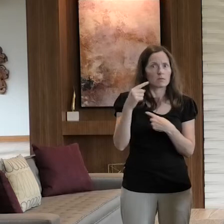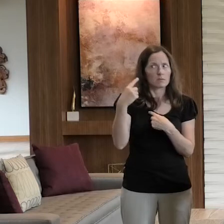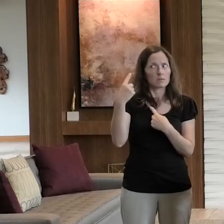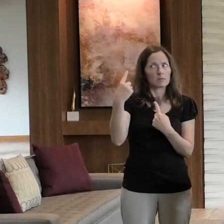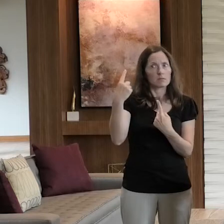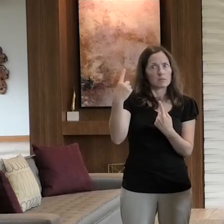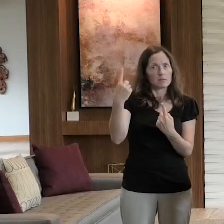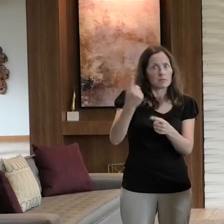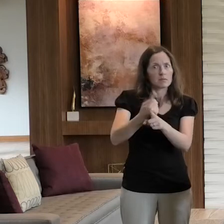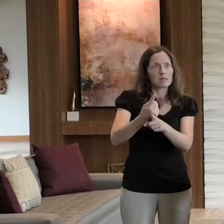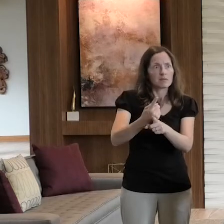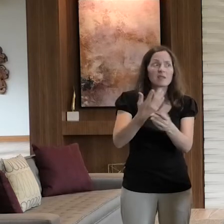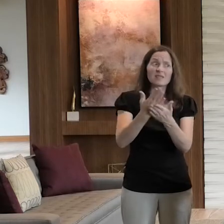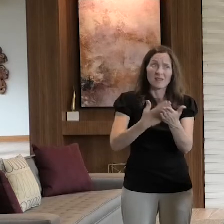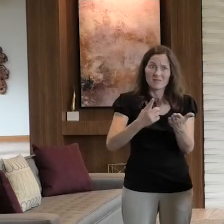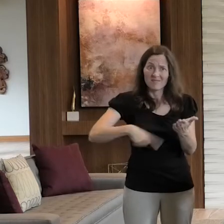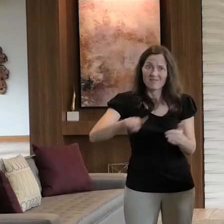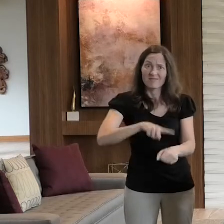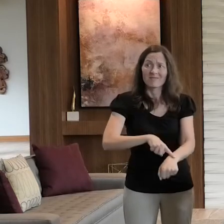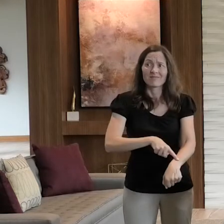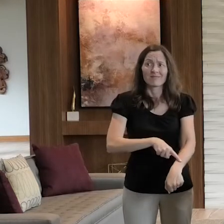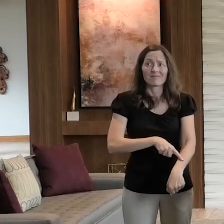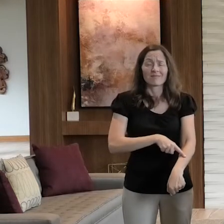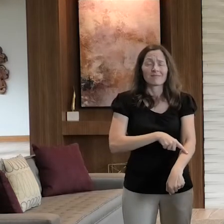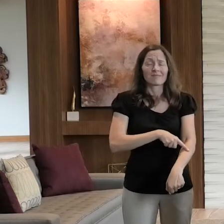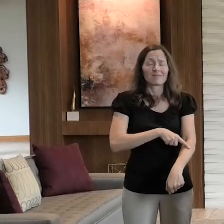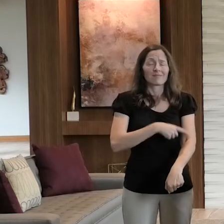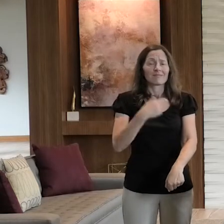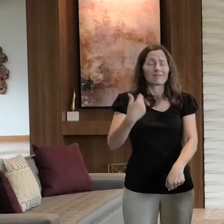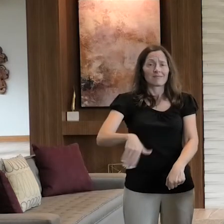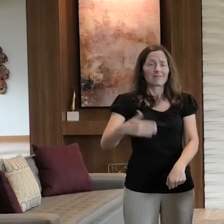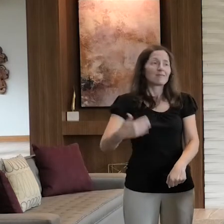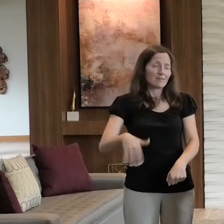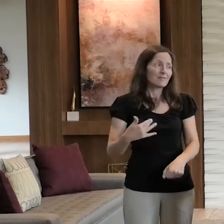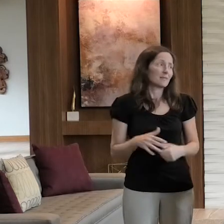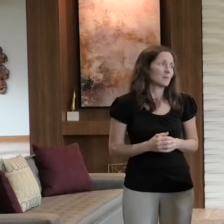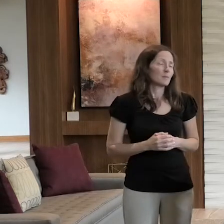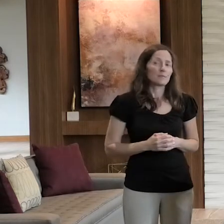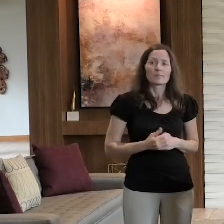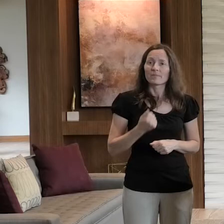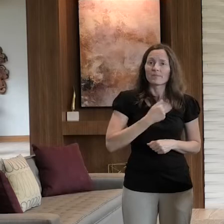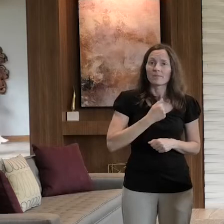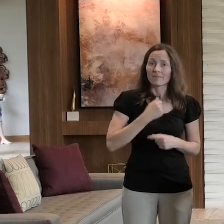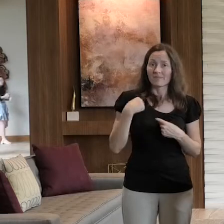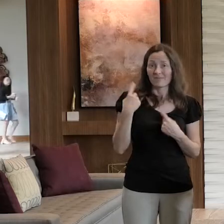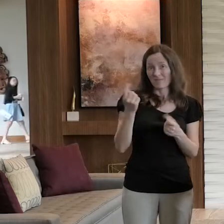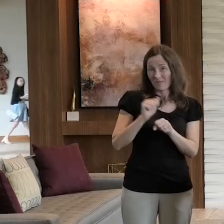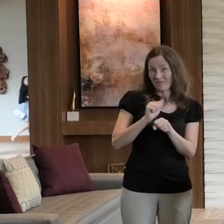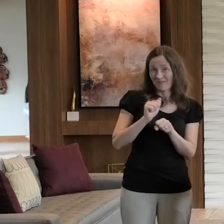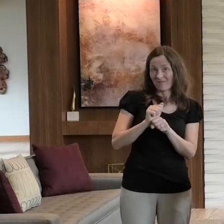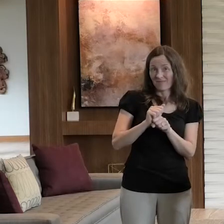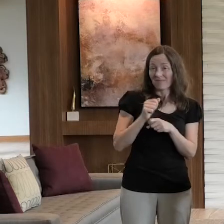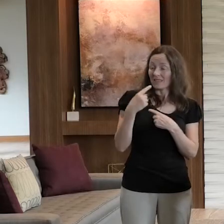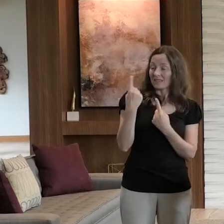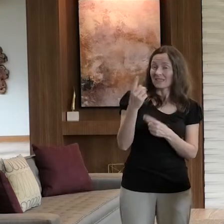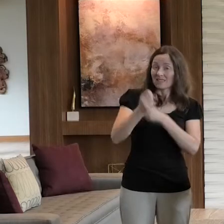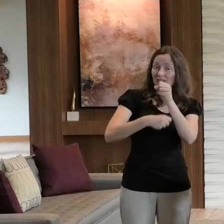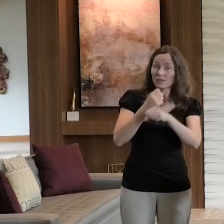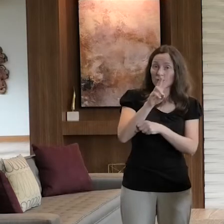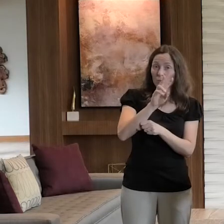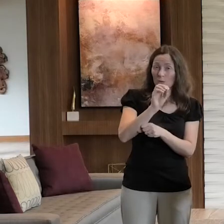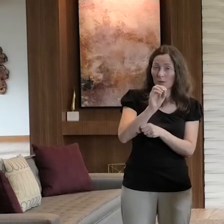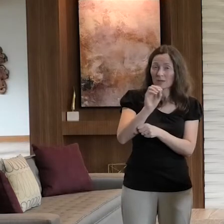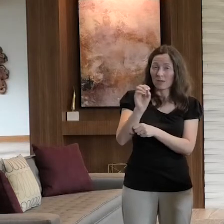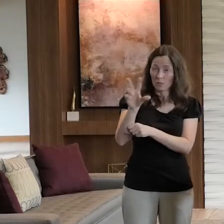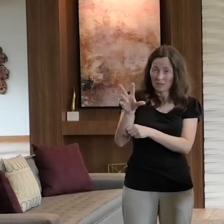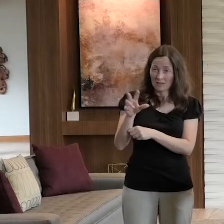us longer than others, okay? I personally have been working on it since 2003,